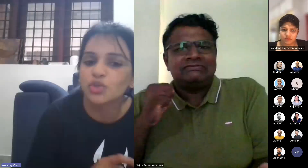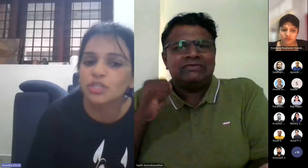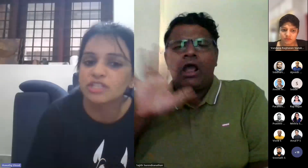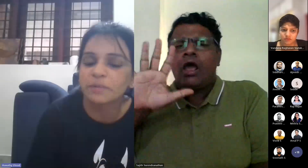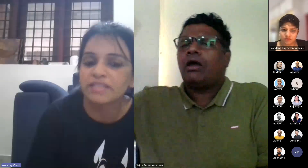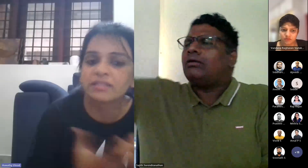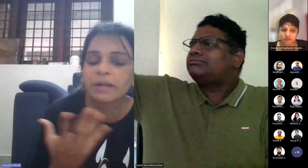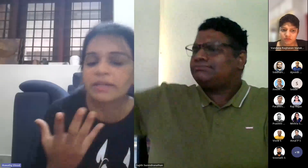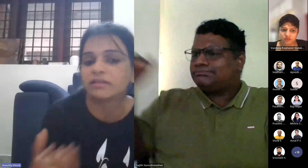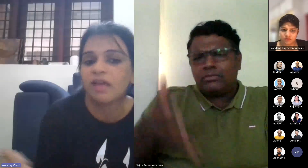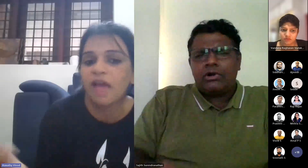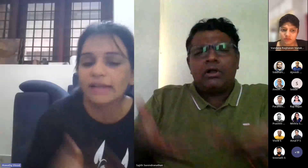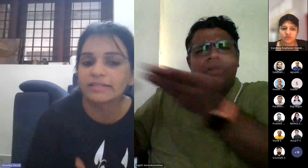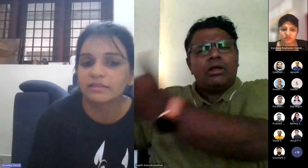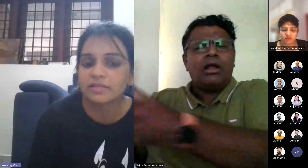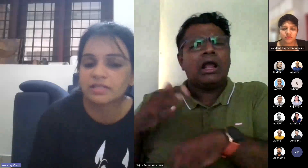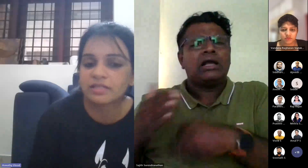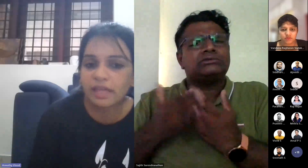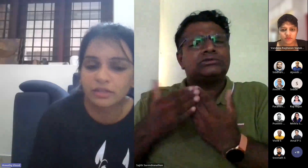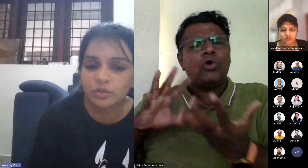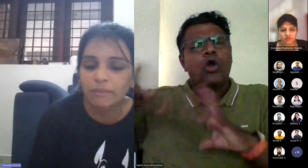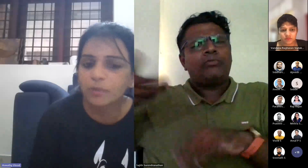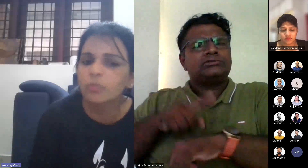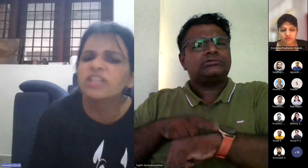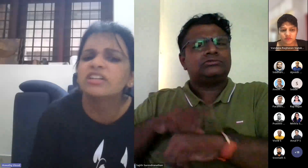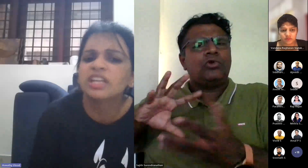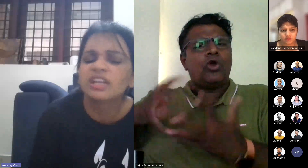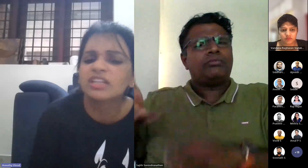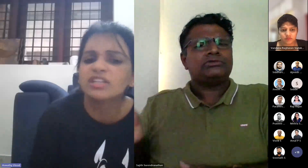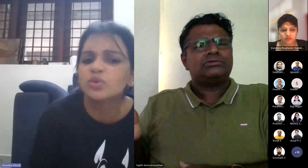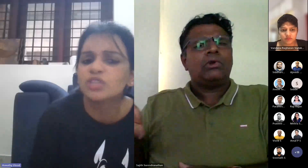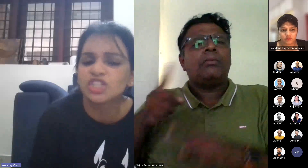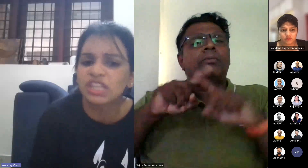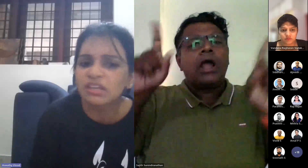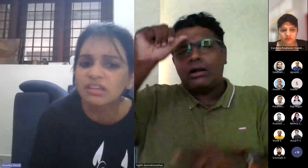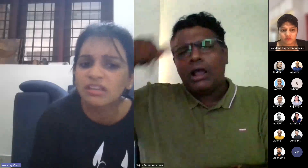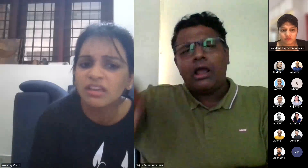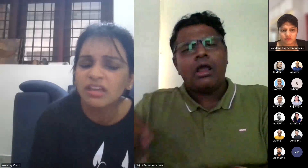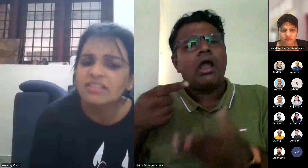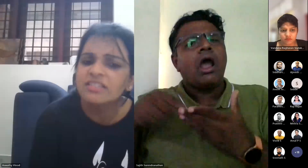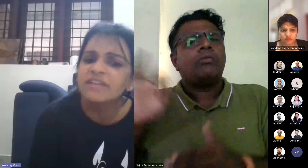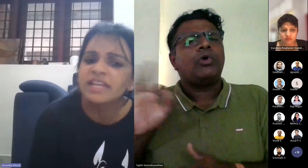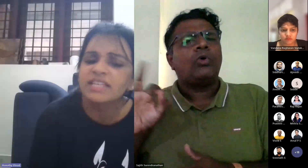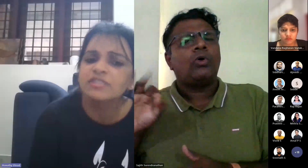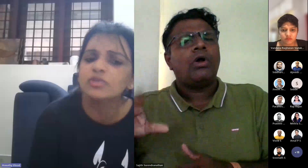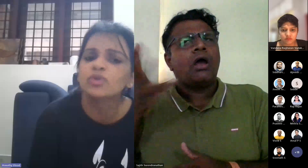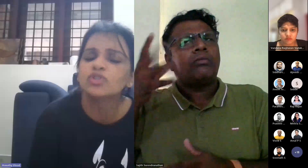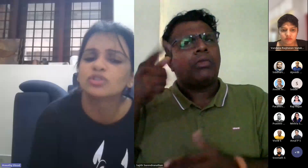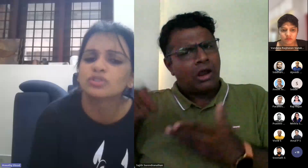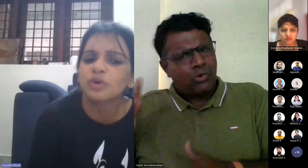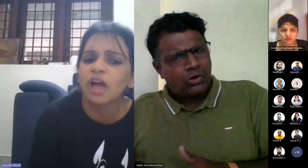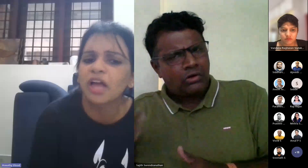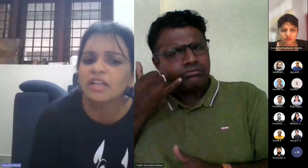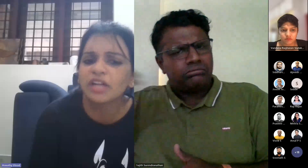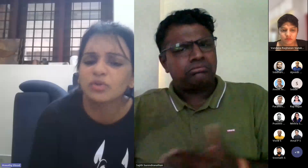your watch. You can just press the button and the service is there to help you. But here in India, there is no such thing. This is a very easy